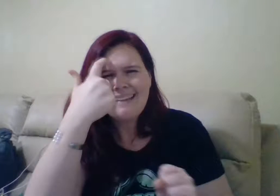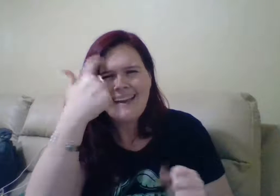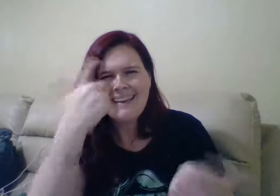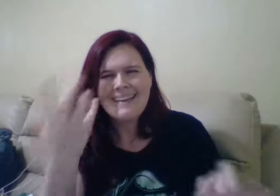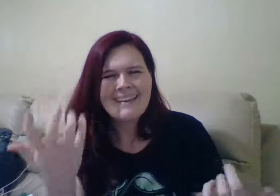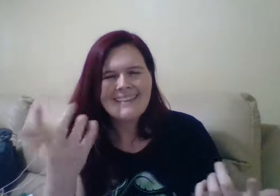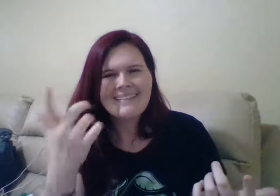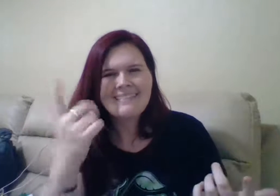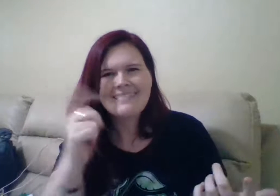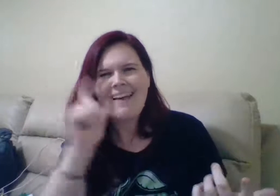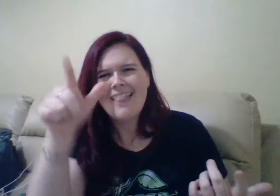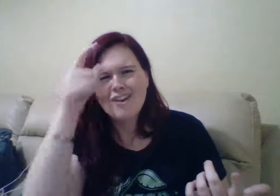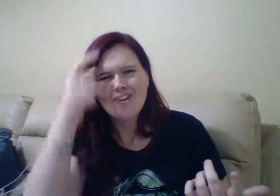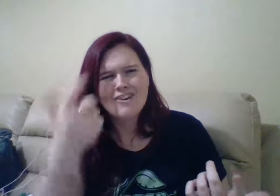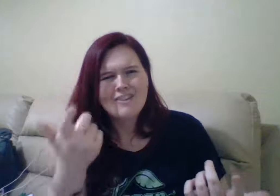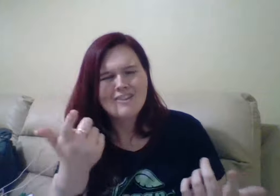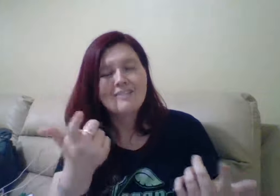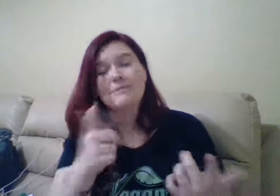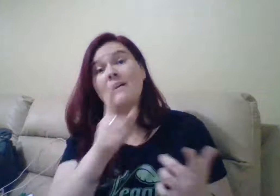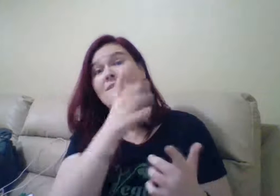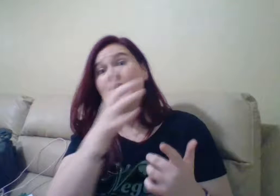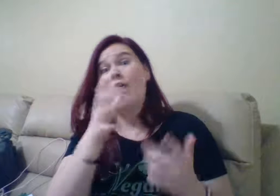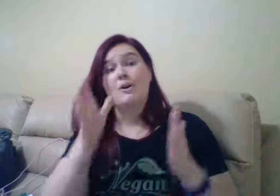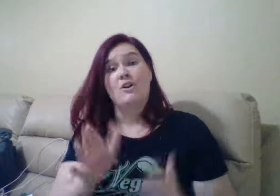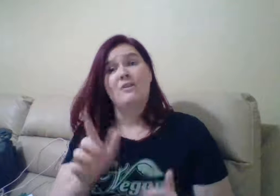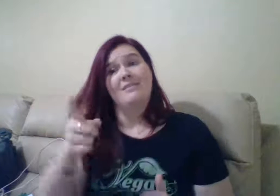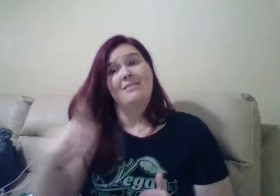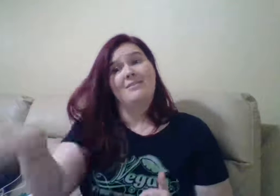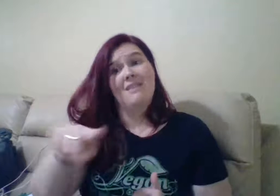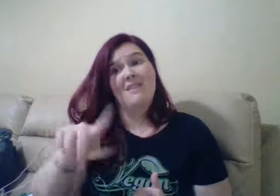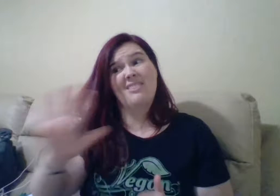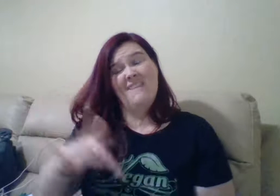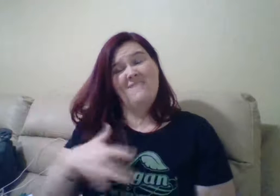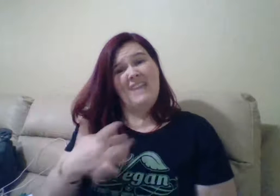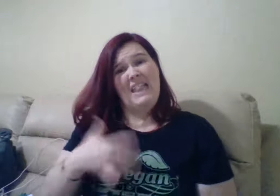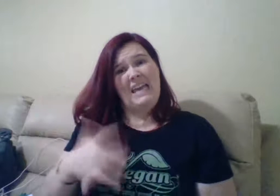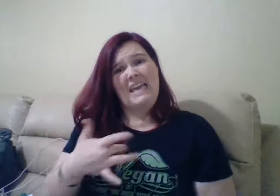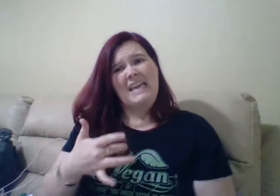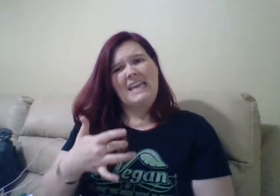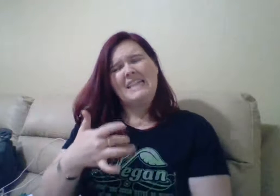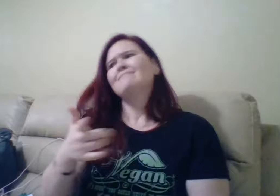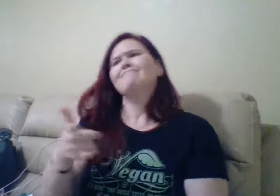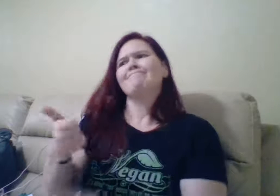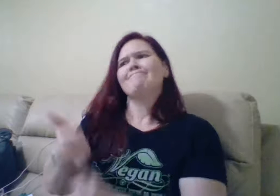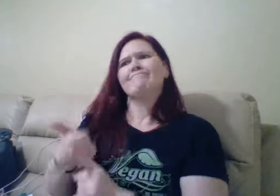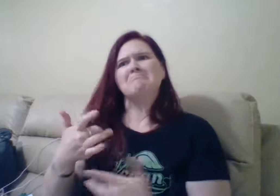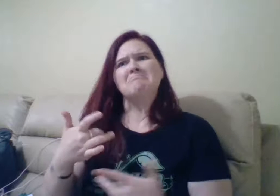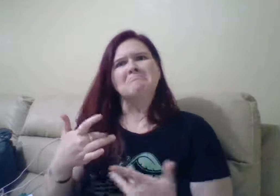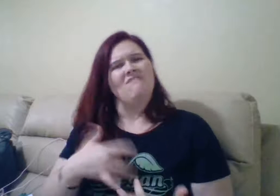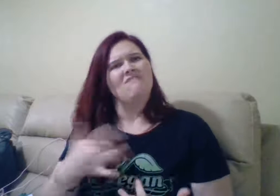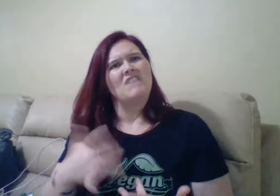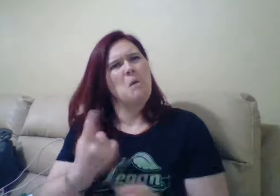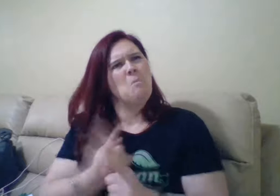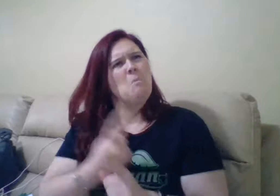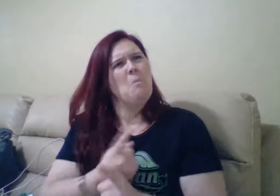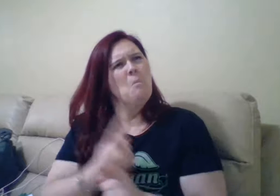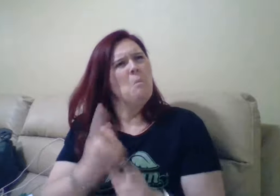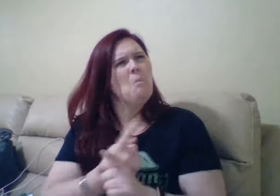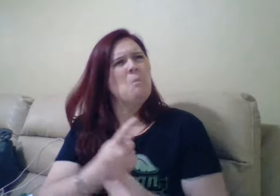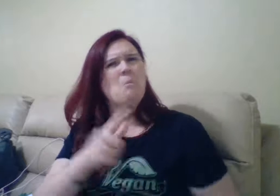many farmers, the process or how they feel about the process is very illogical. I mean, he's probably upset because in his worldview or in his vision of